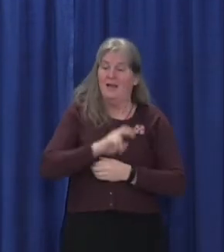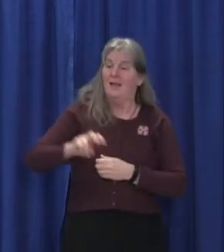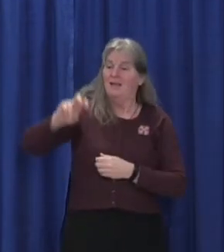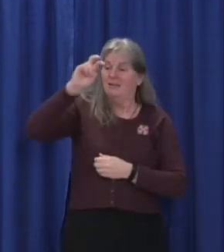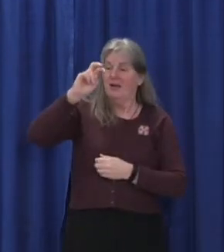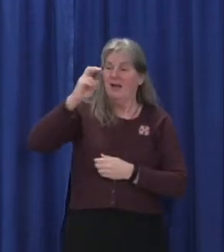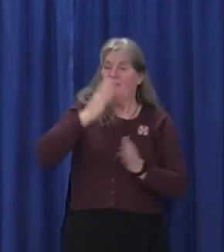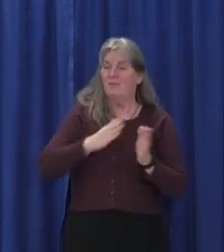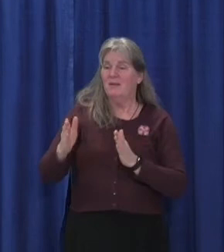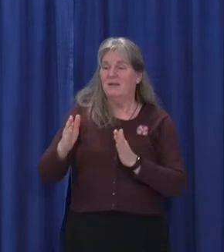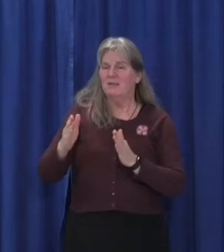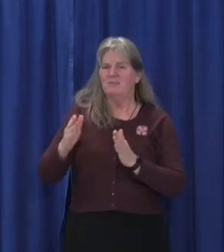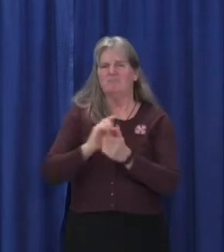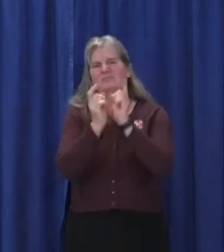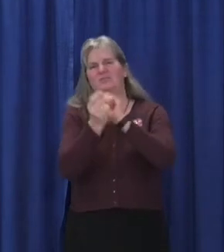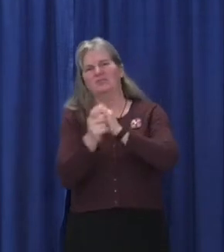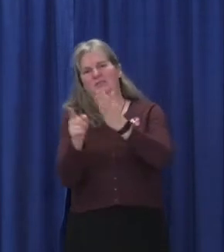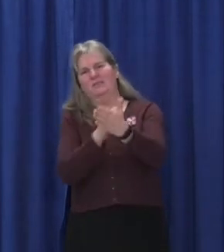plans once again.